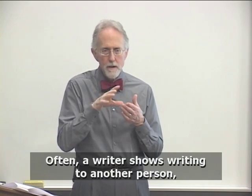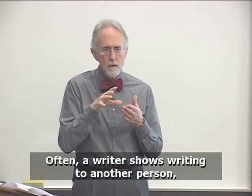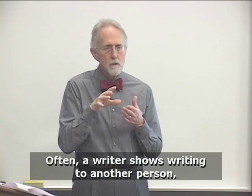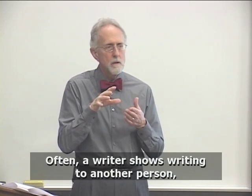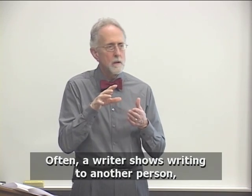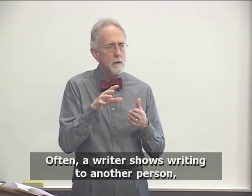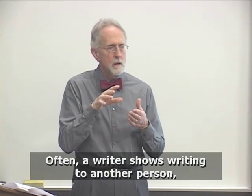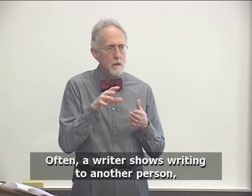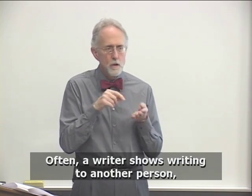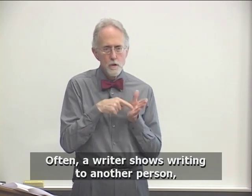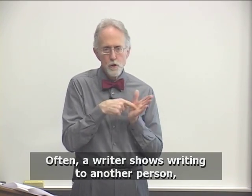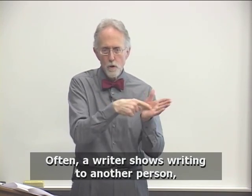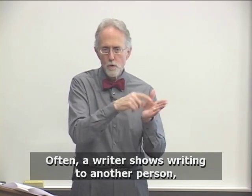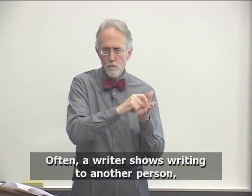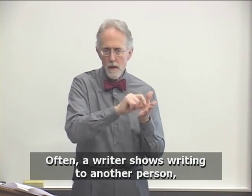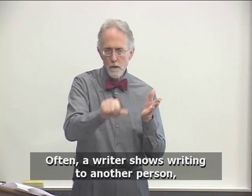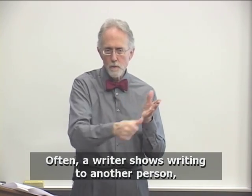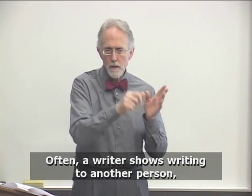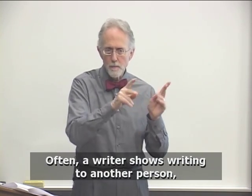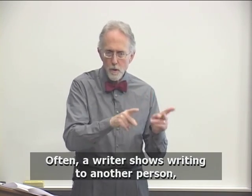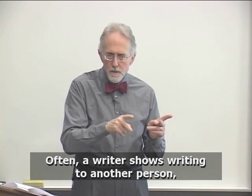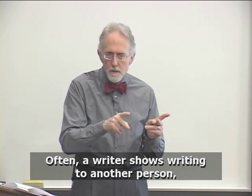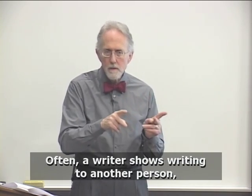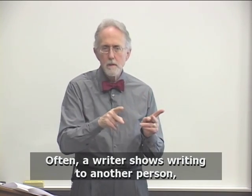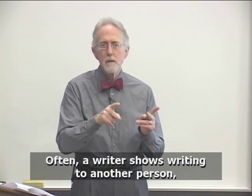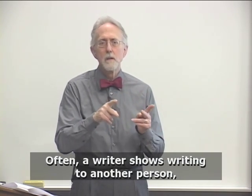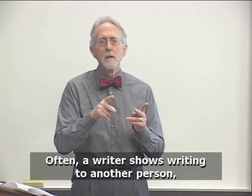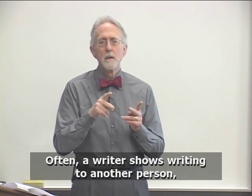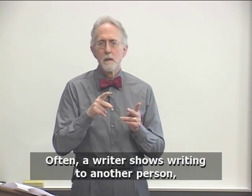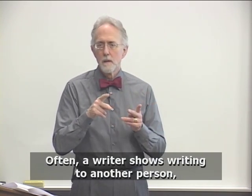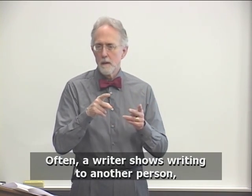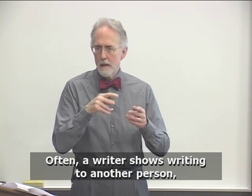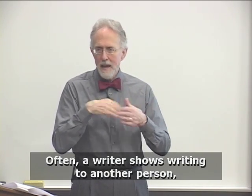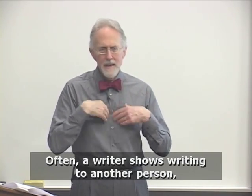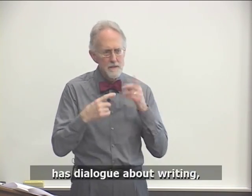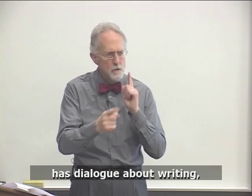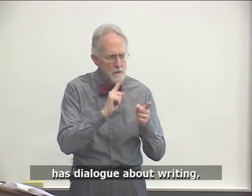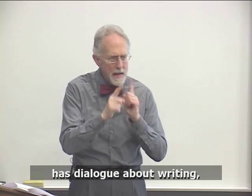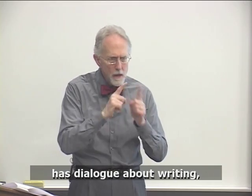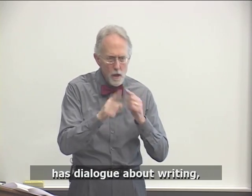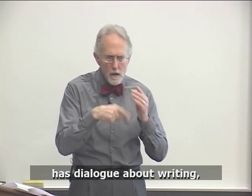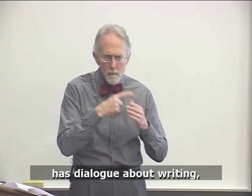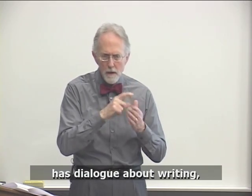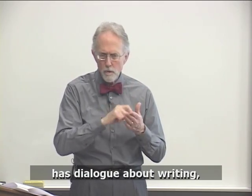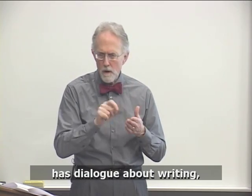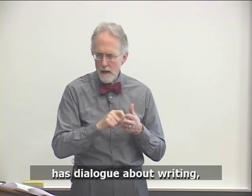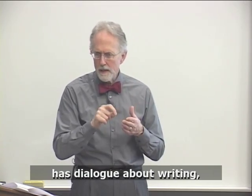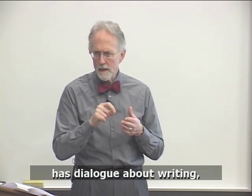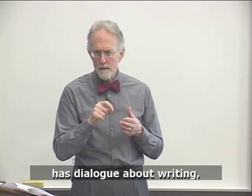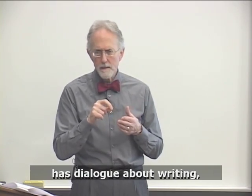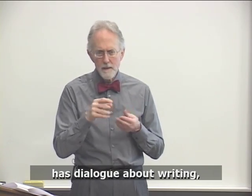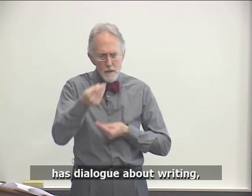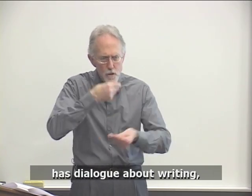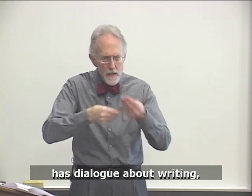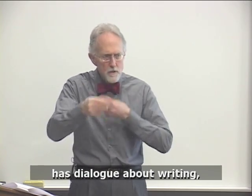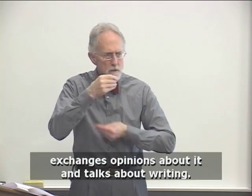writer shows writing to another person, has dialogue about writing,